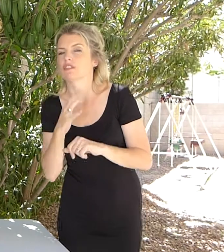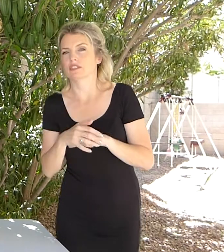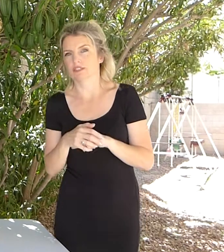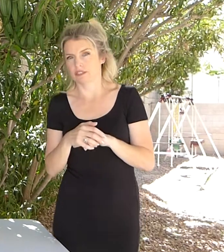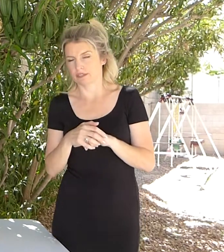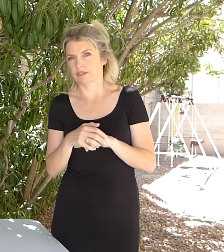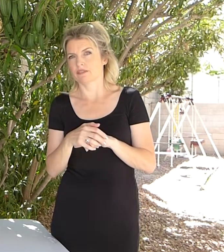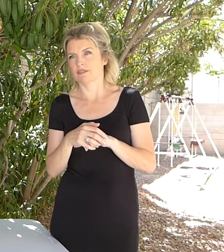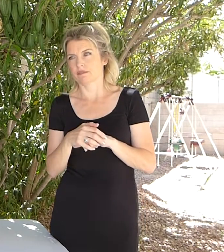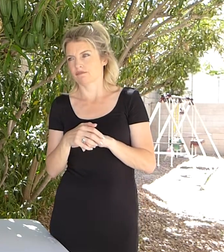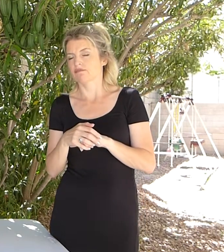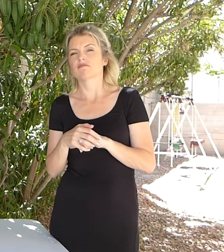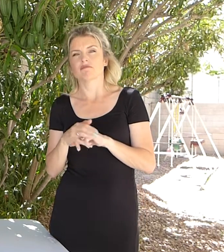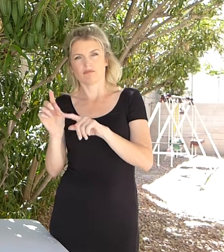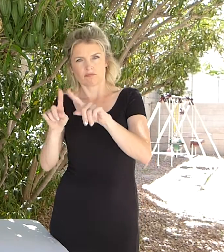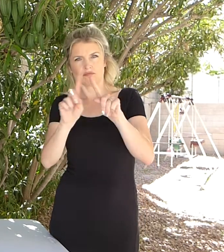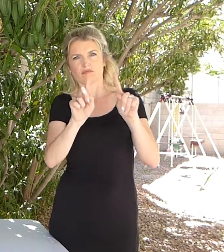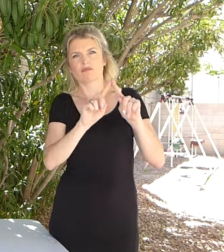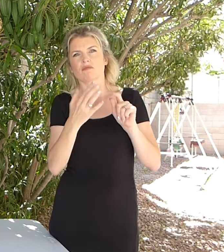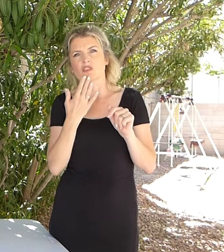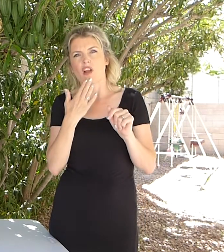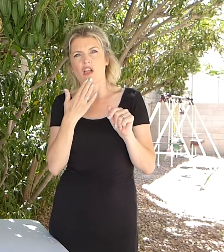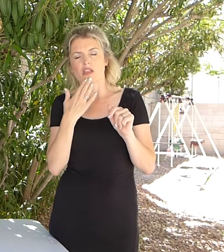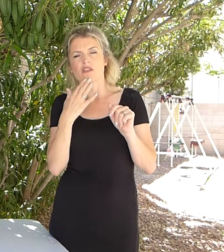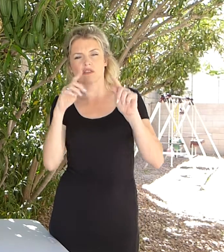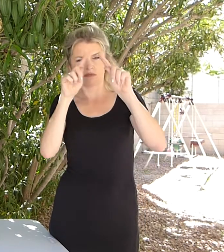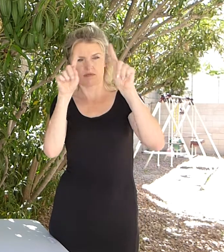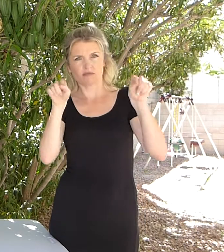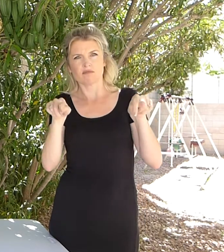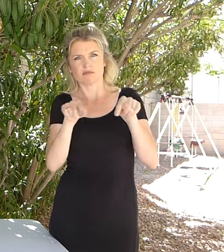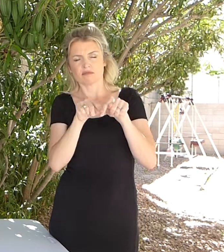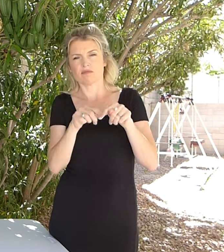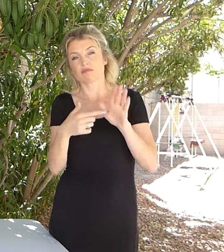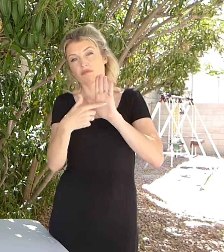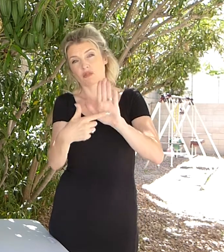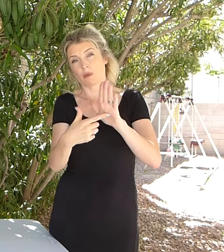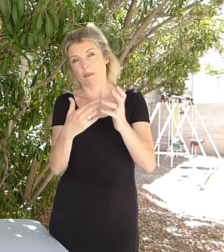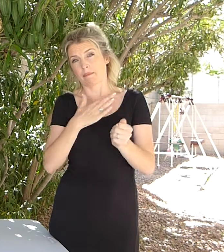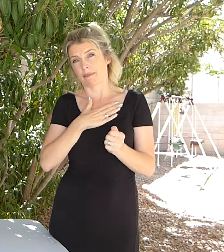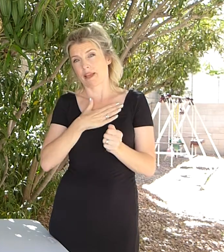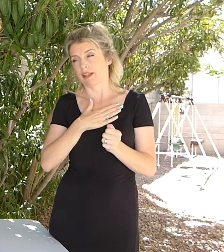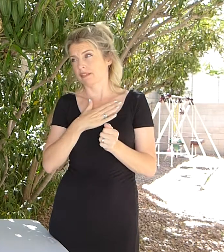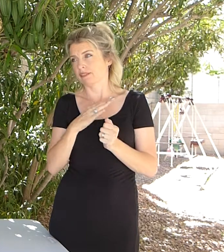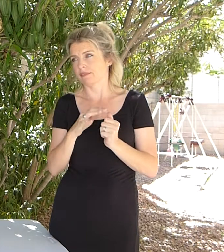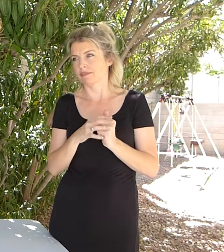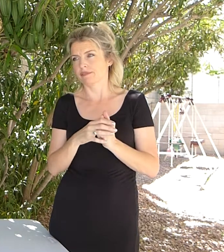Okay? 4 different colors. Now, just to show you with mine,